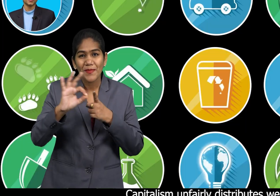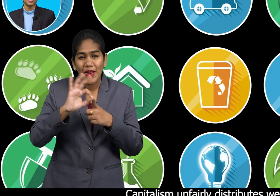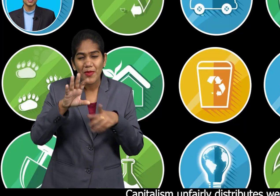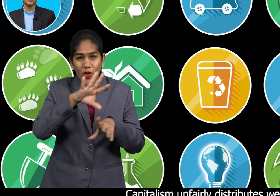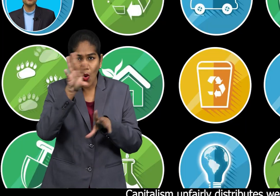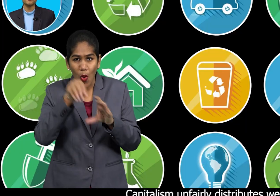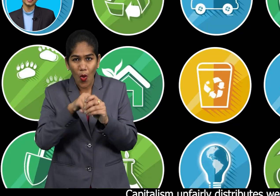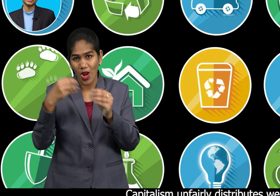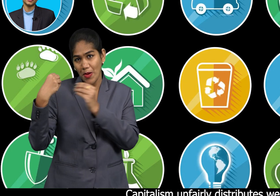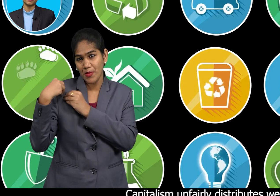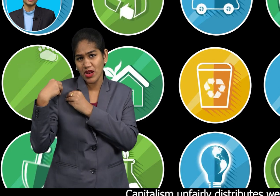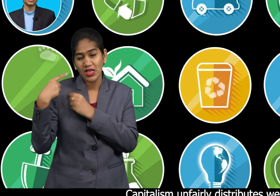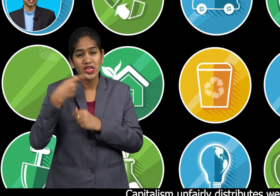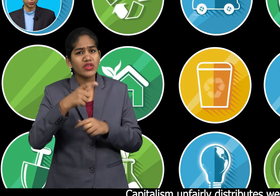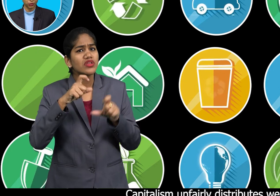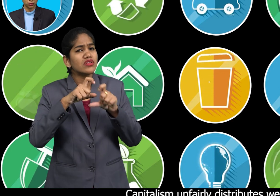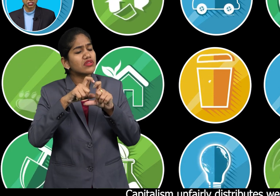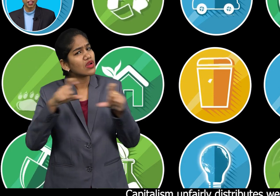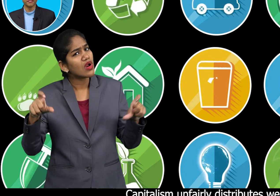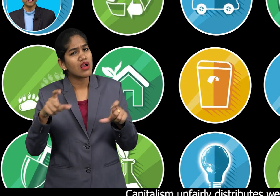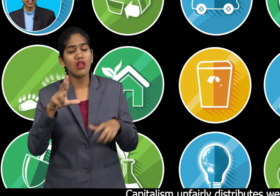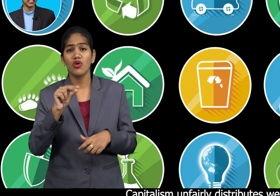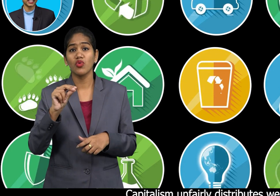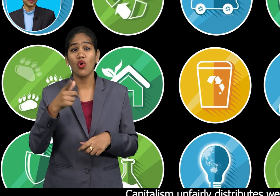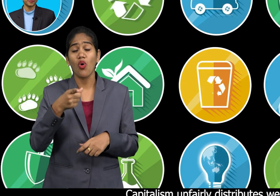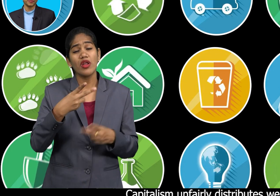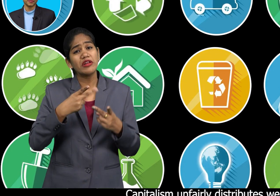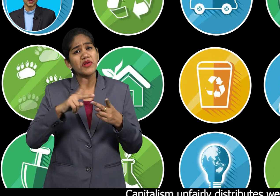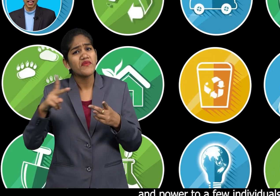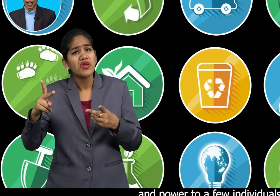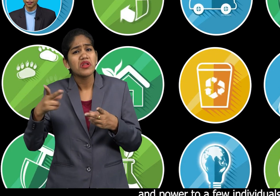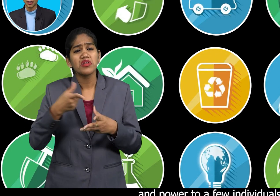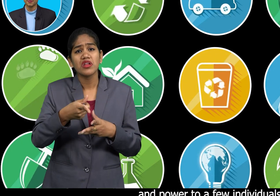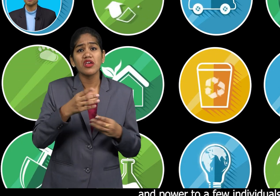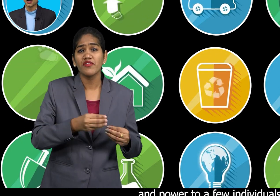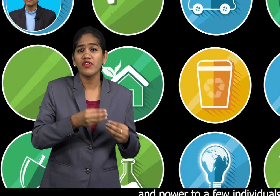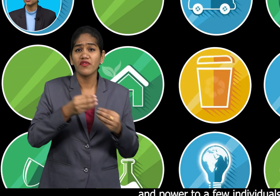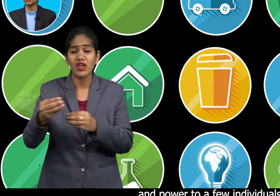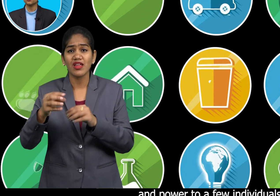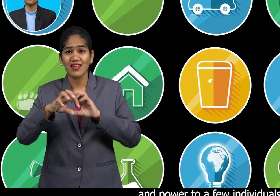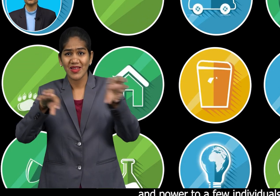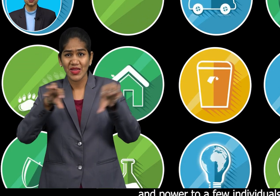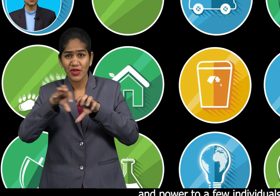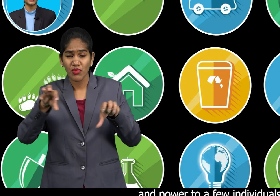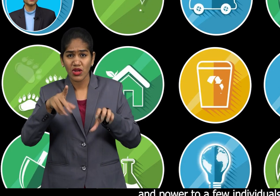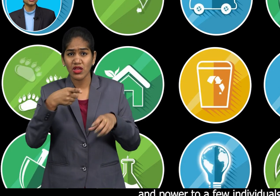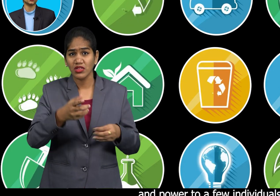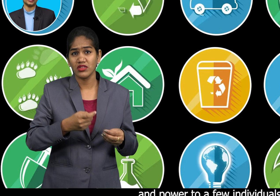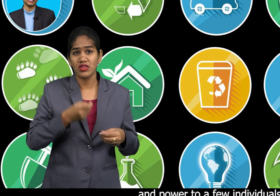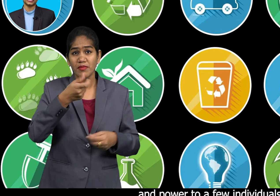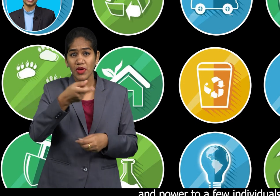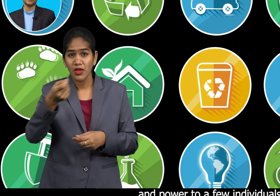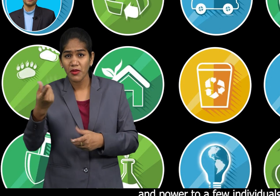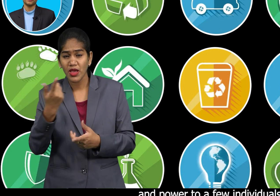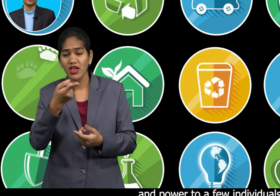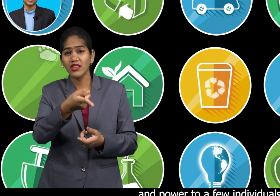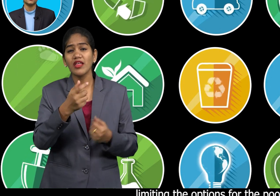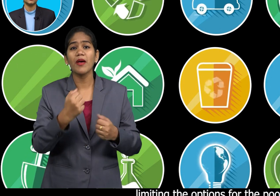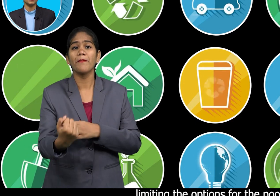Capitalism unfairly distributes wealth and power to a few